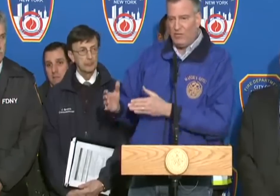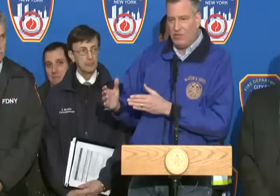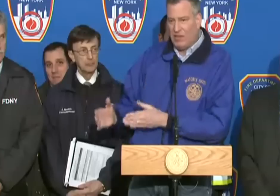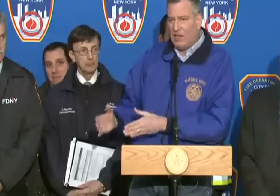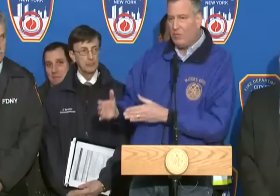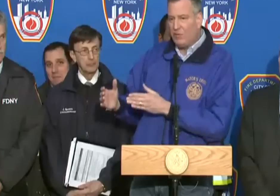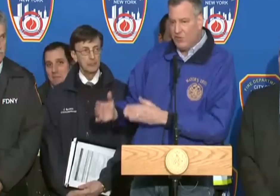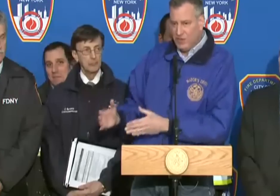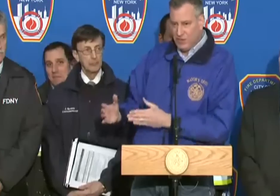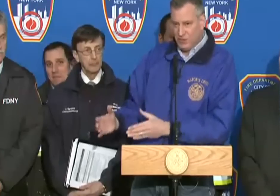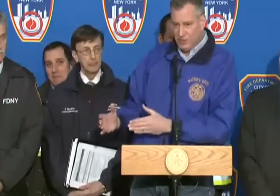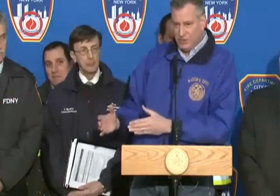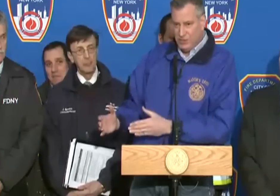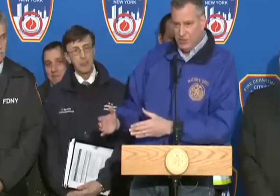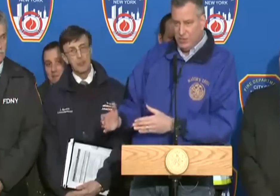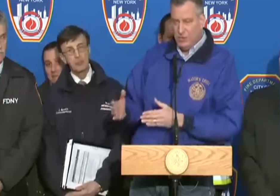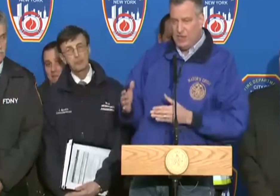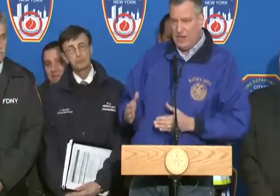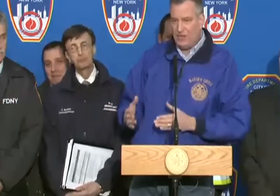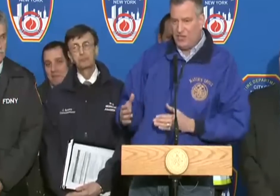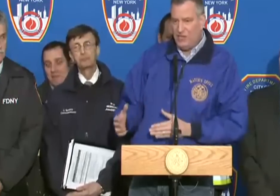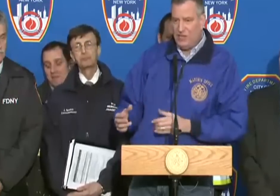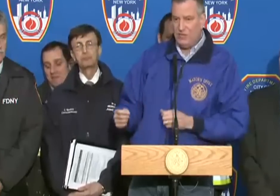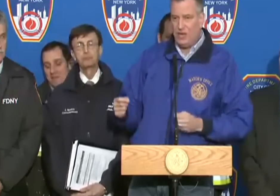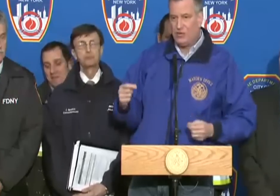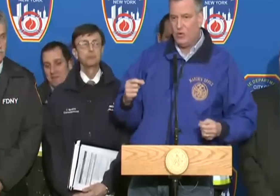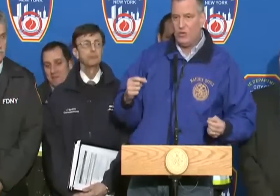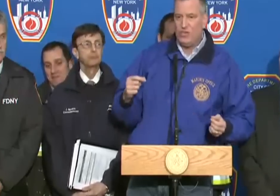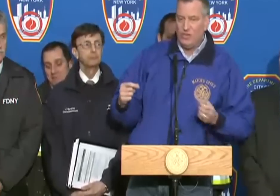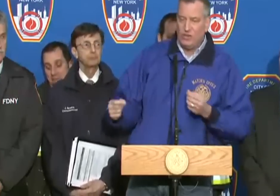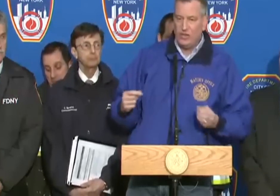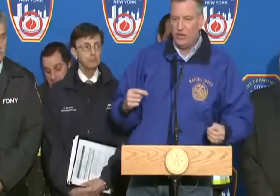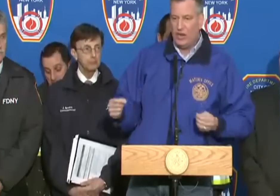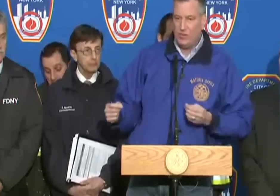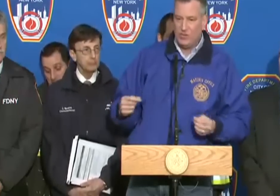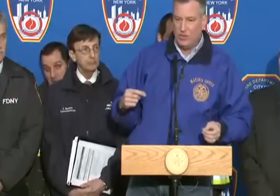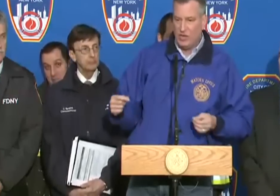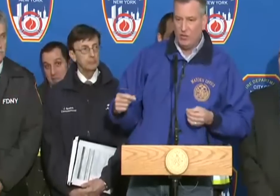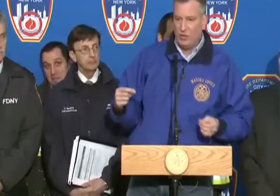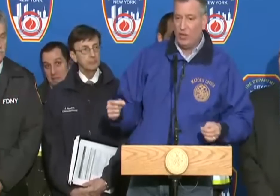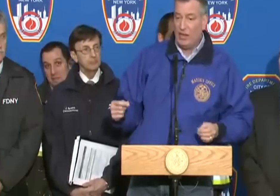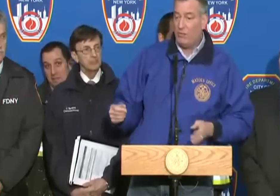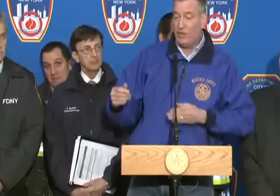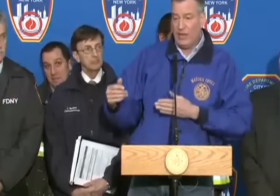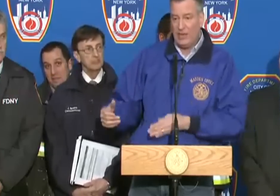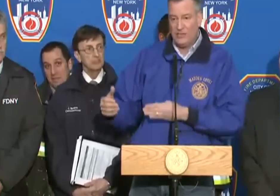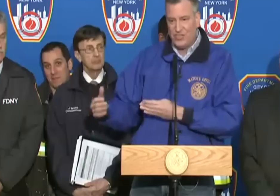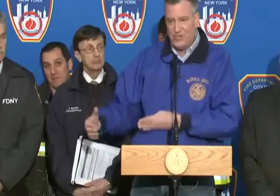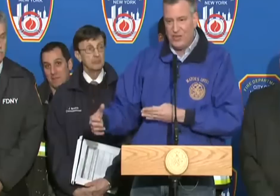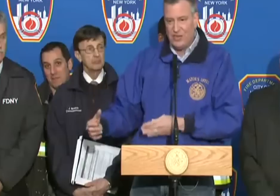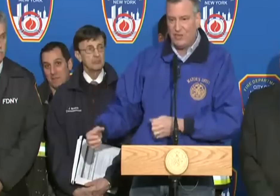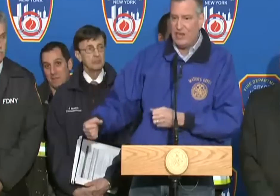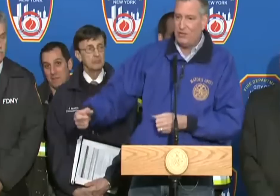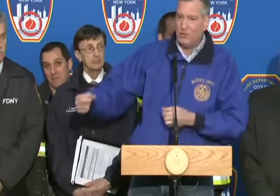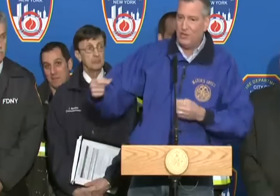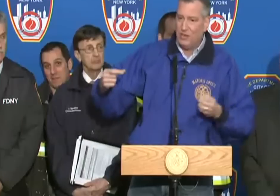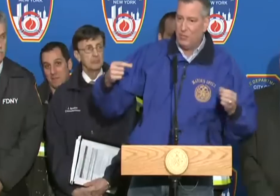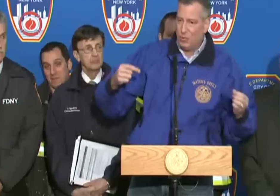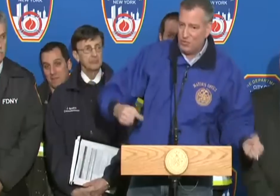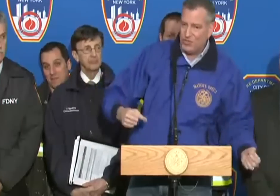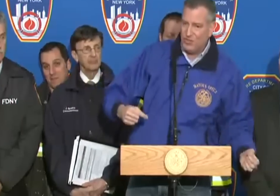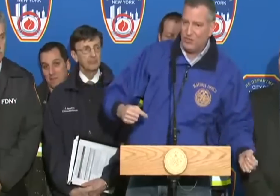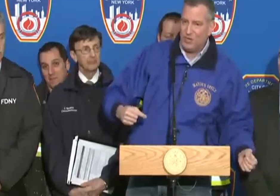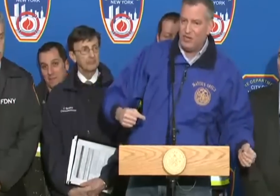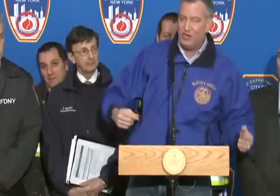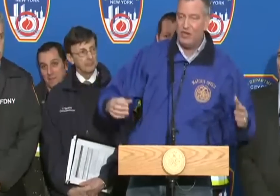don't have a reliable funding source. We can't achieve it if we have to wonder year to year how much money we will have. We can't achieve it if we have only